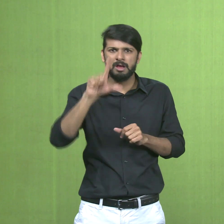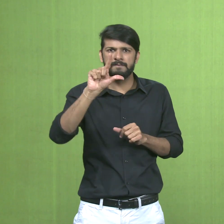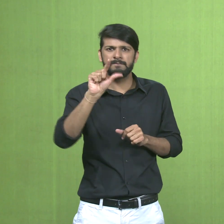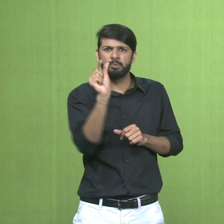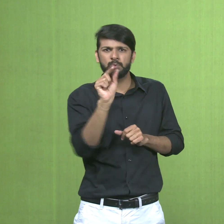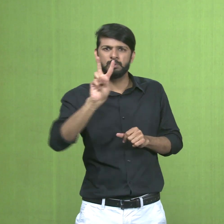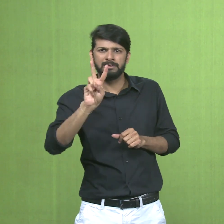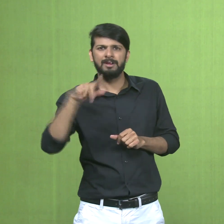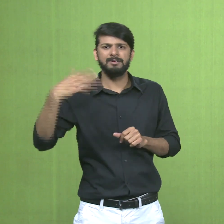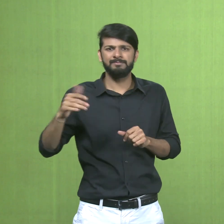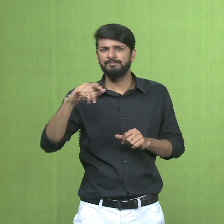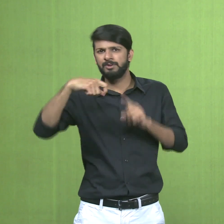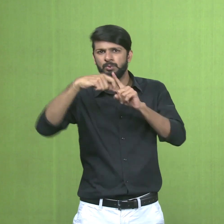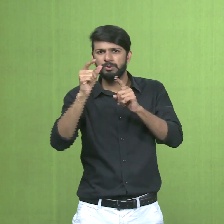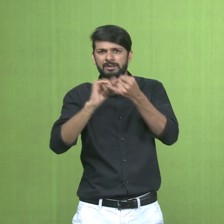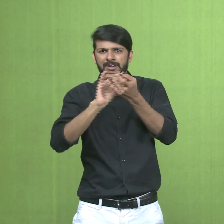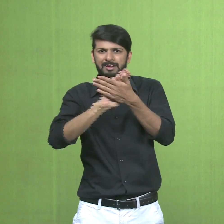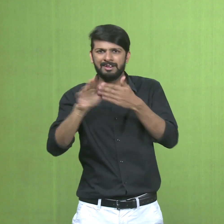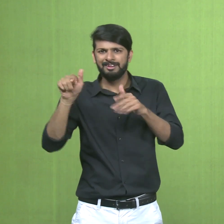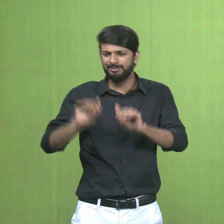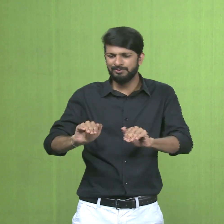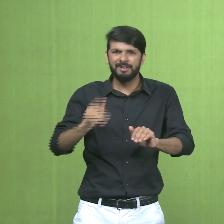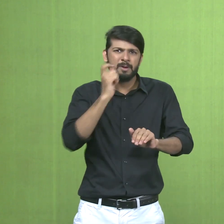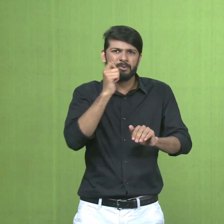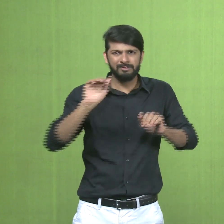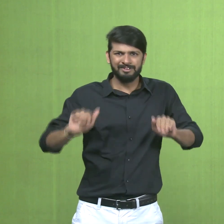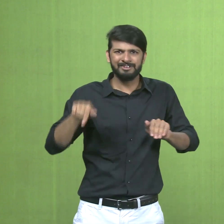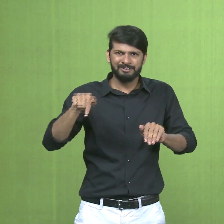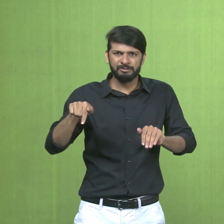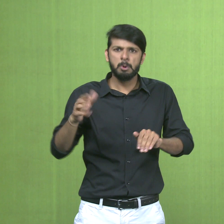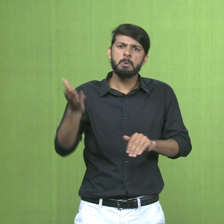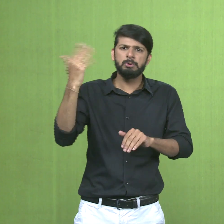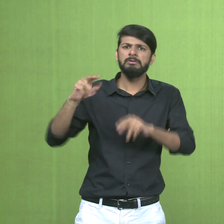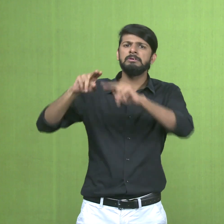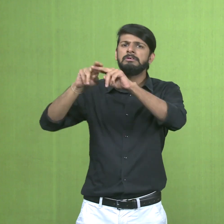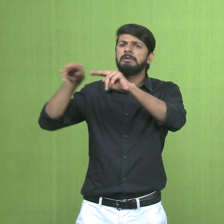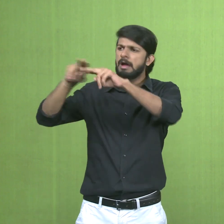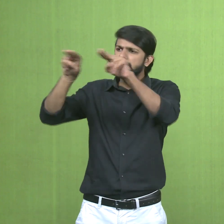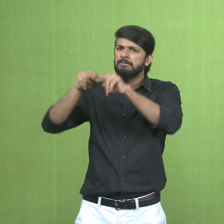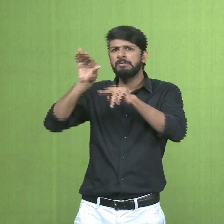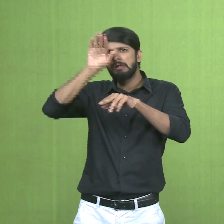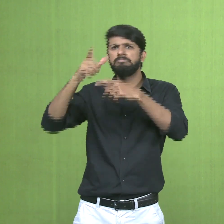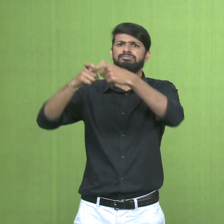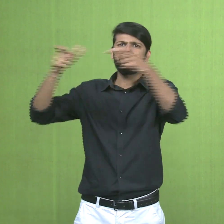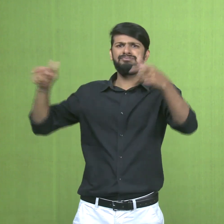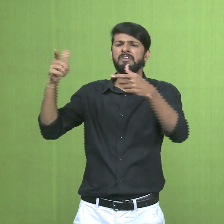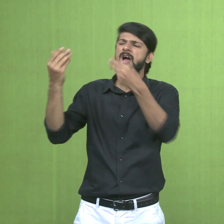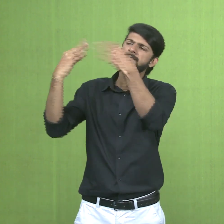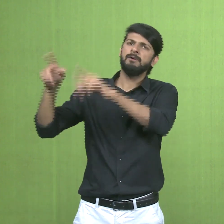Sita and their sons perhaps would be moving from one place to another,